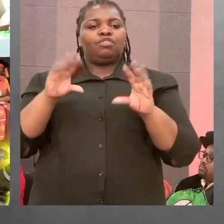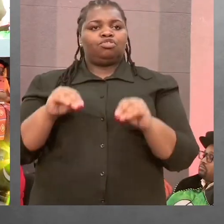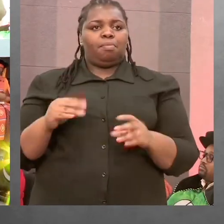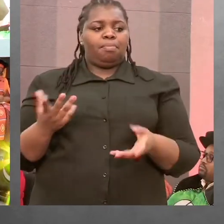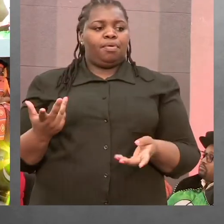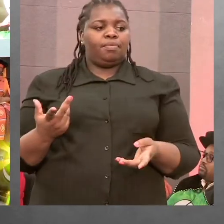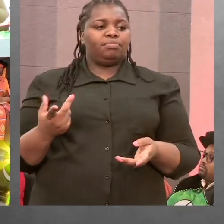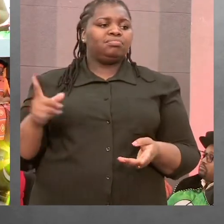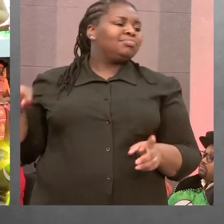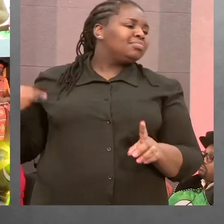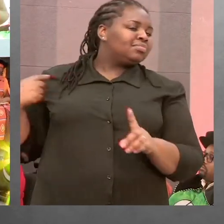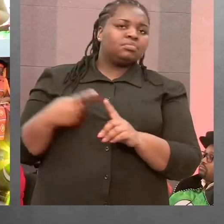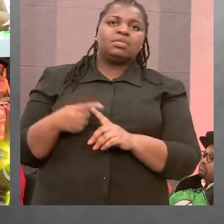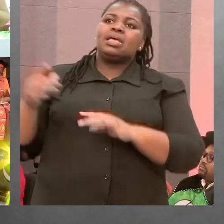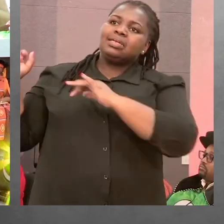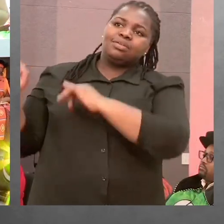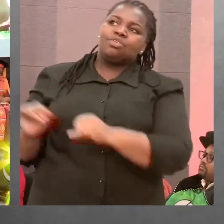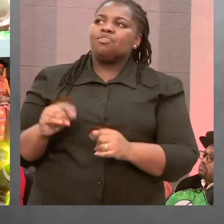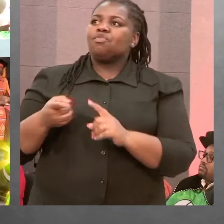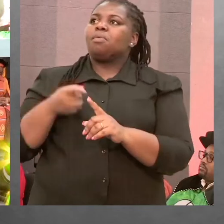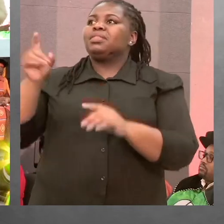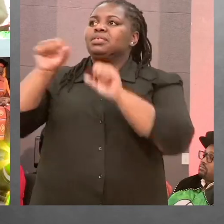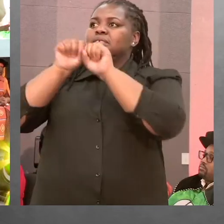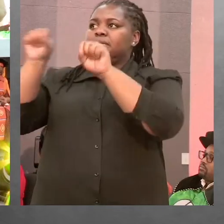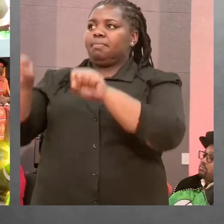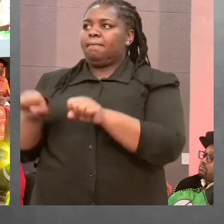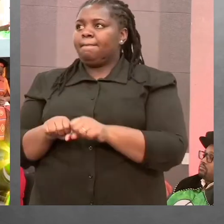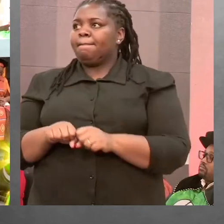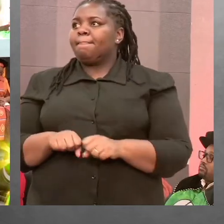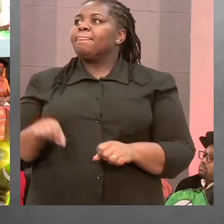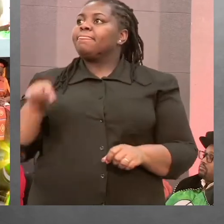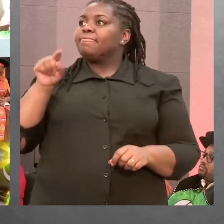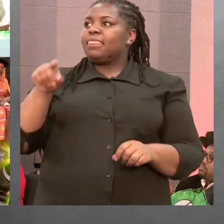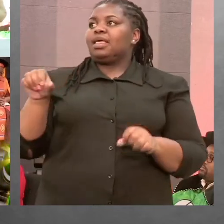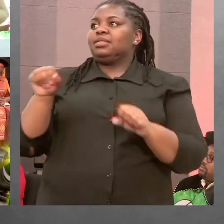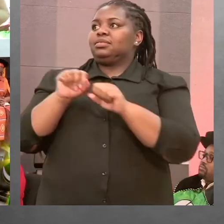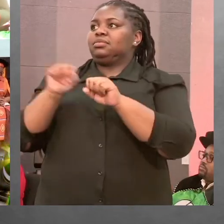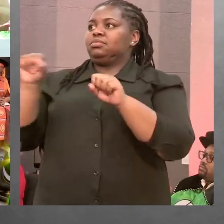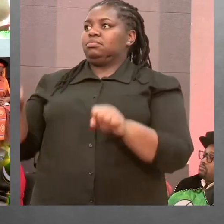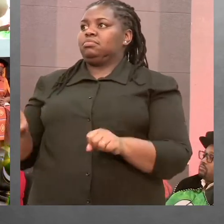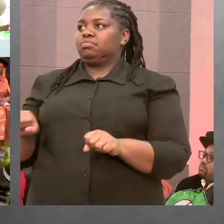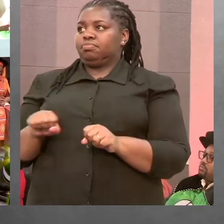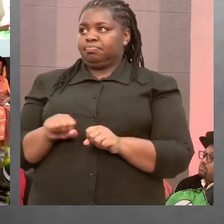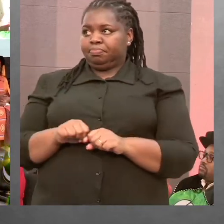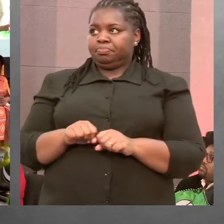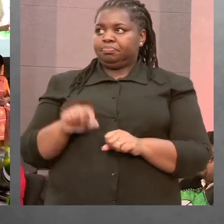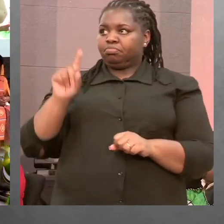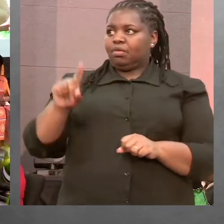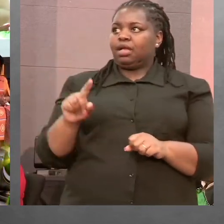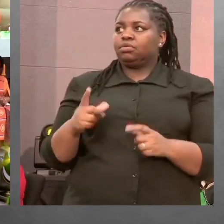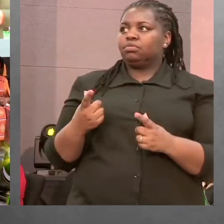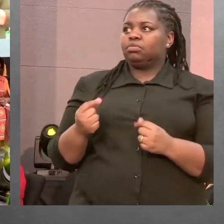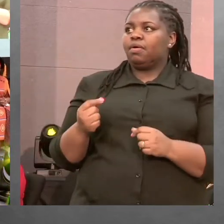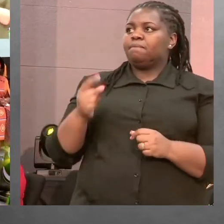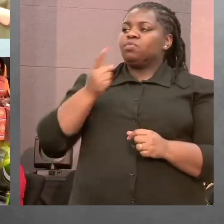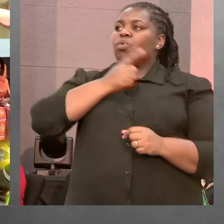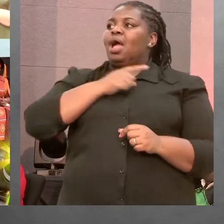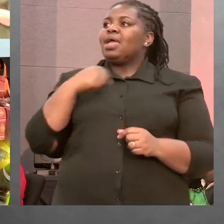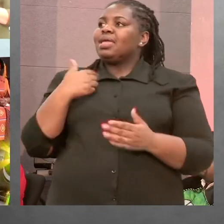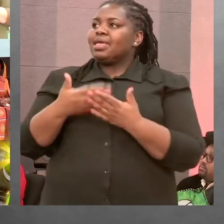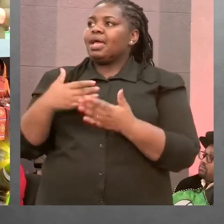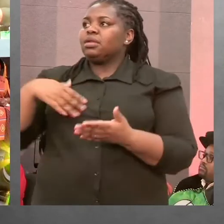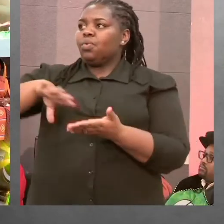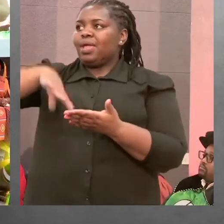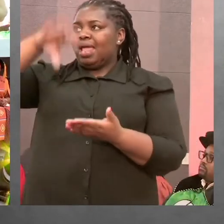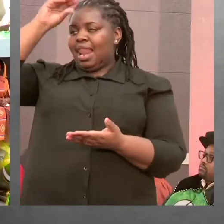It has been produced by system. And that system must be unbundled so that you can be able to learn